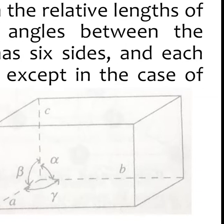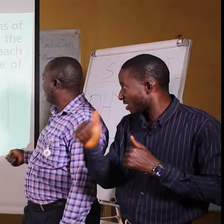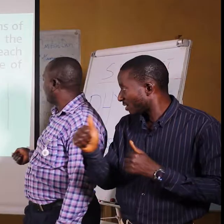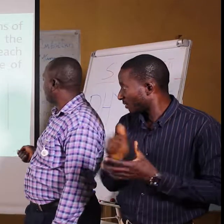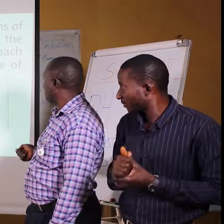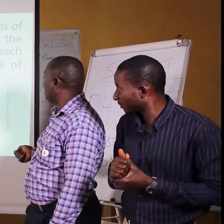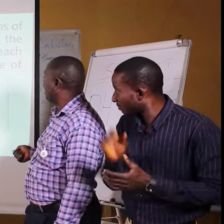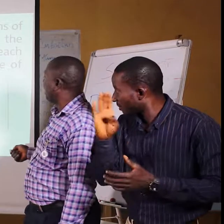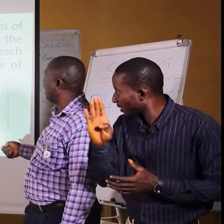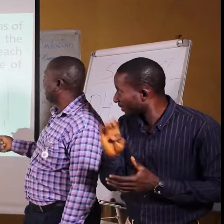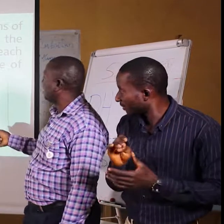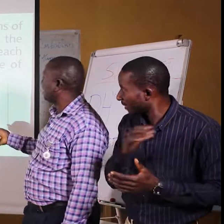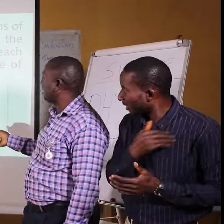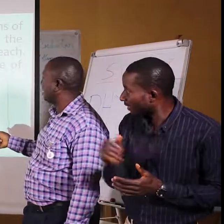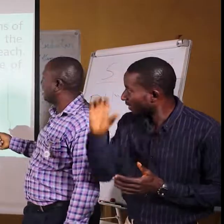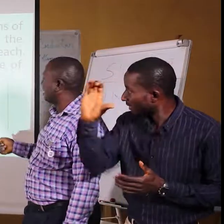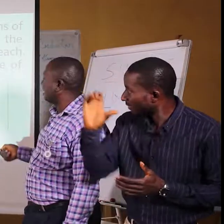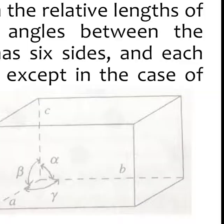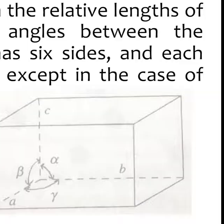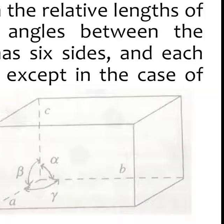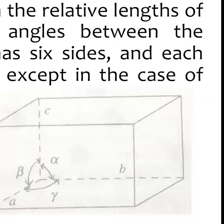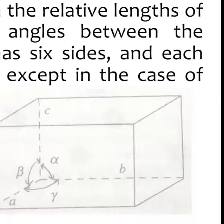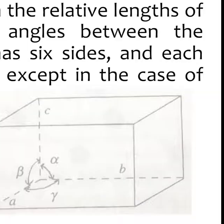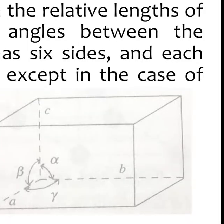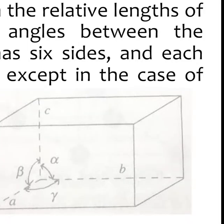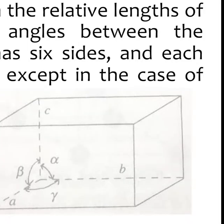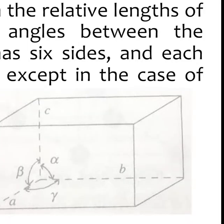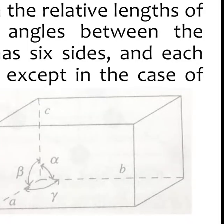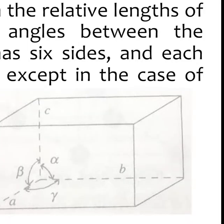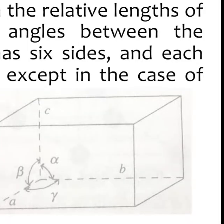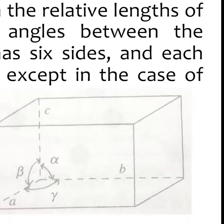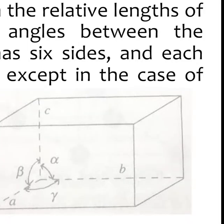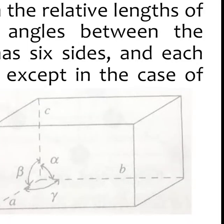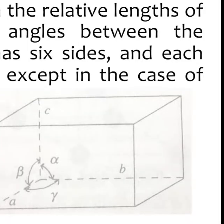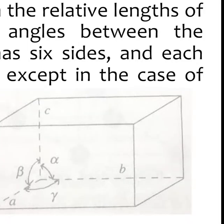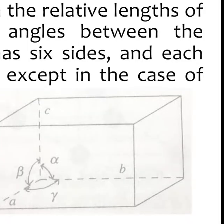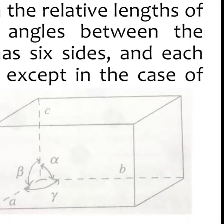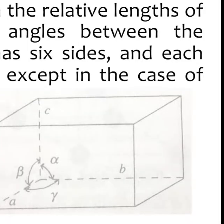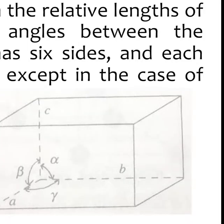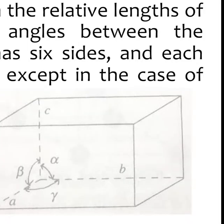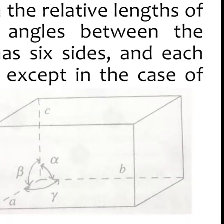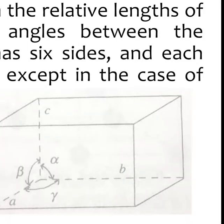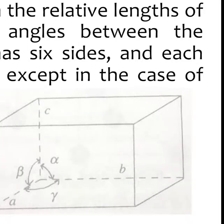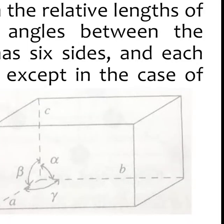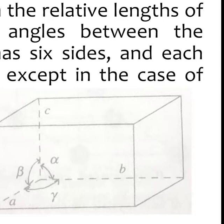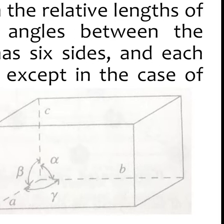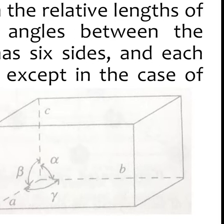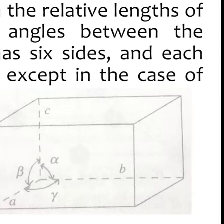A, B, and C. Then we have their angles. We have